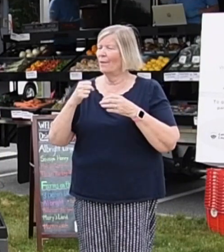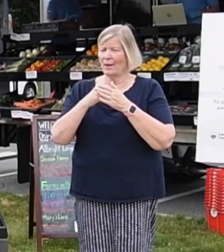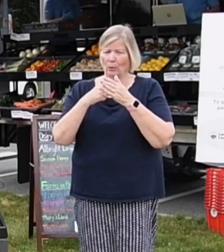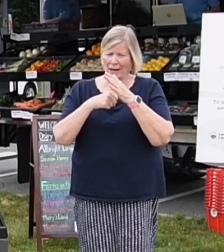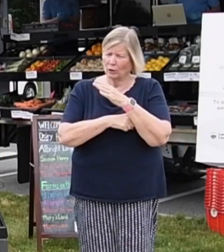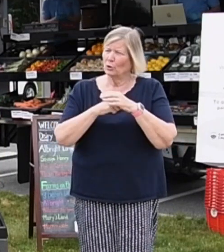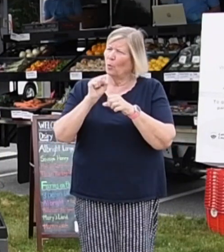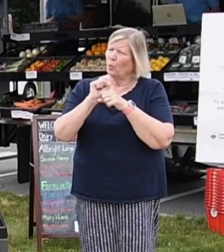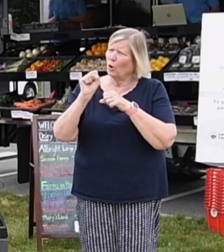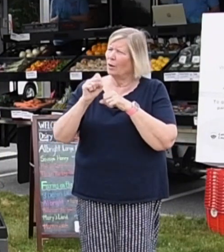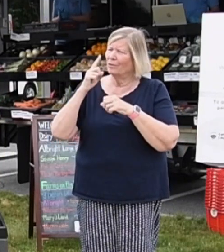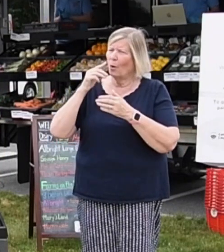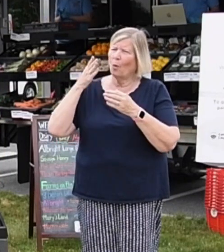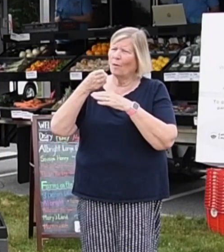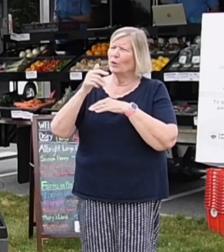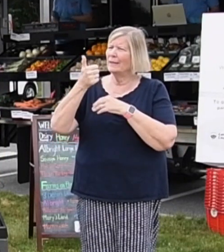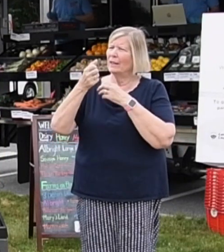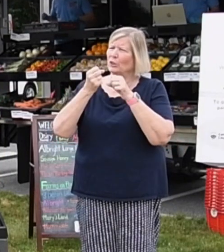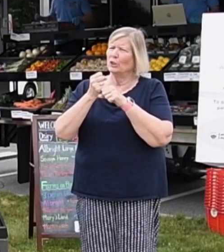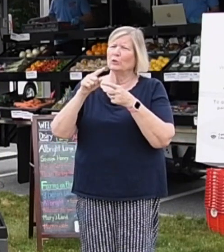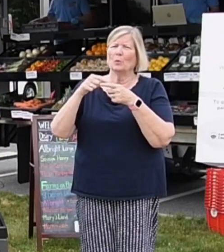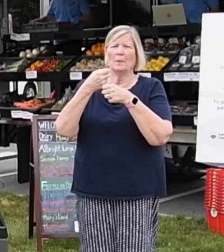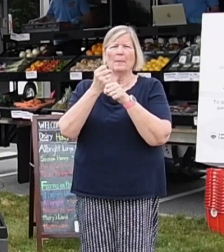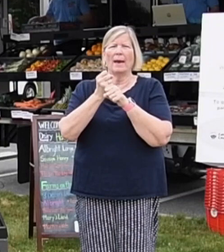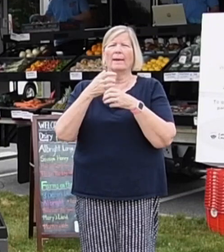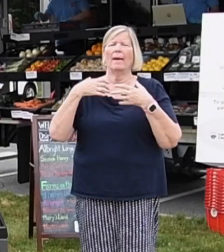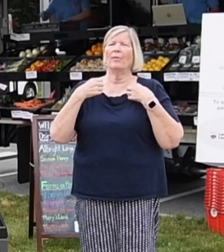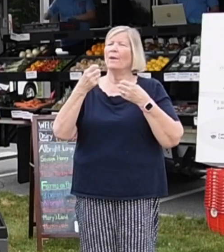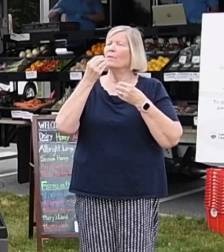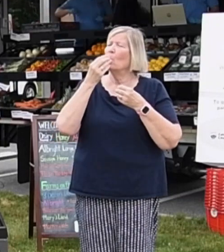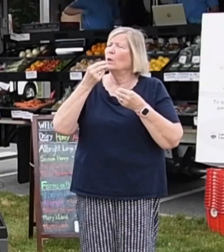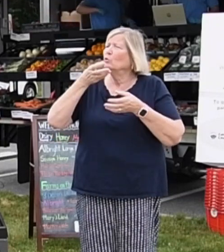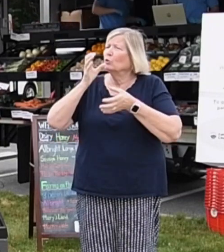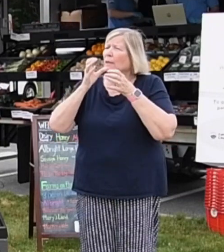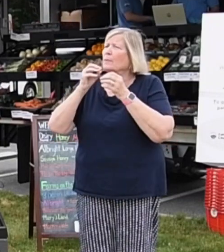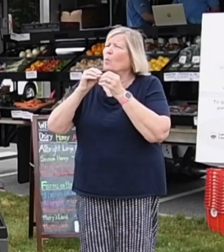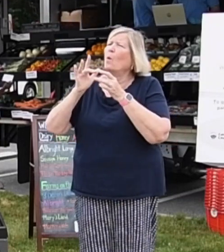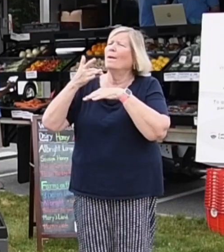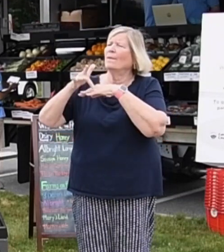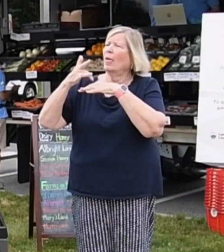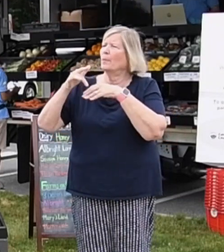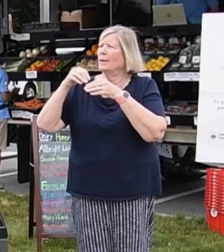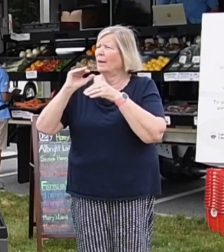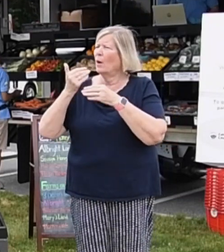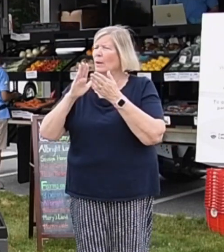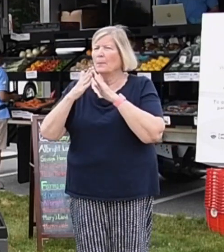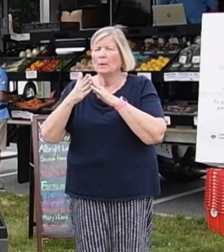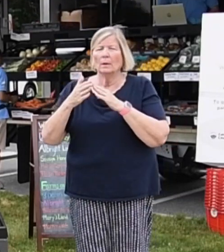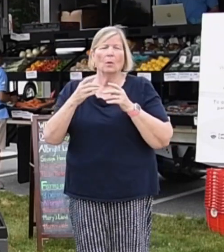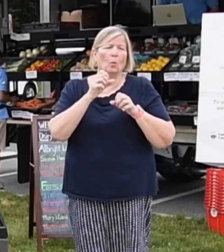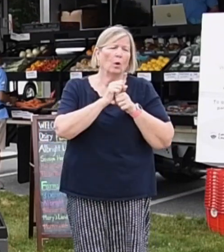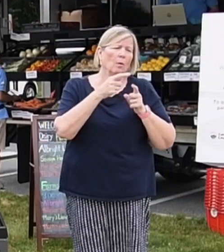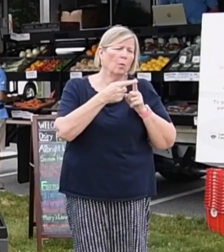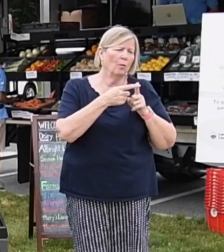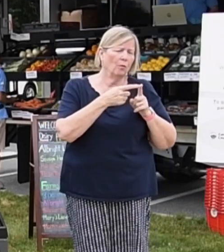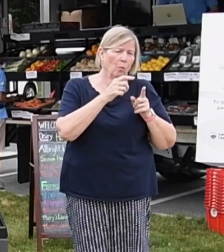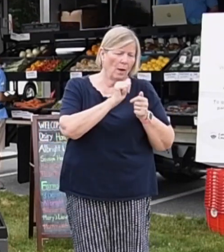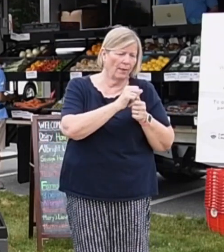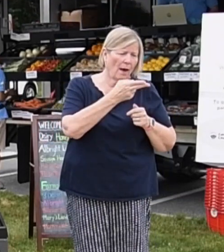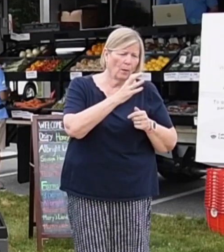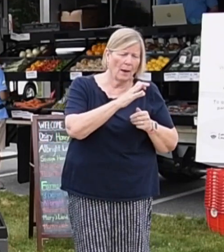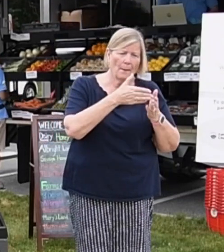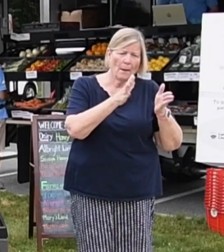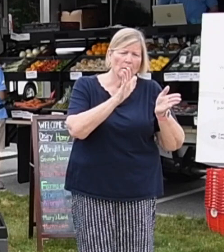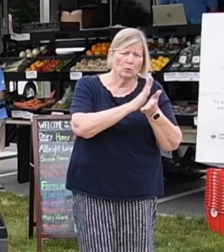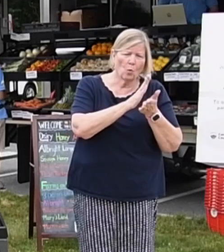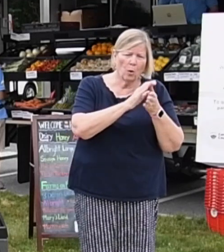has worked for over a decade to make healthy food and drinks more available in our community. From working with Howard County Public School